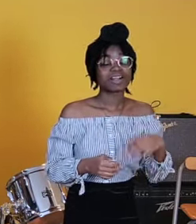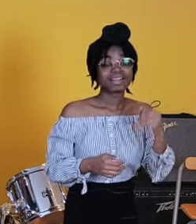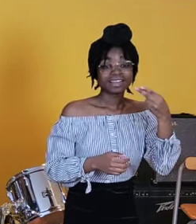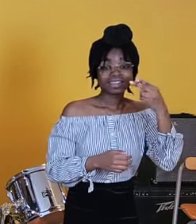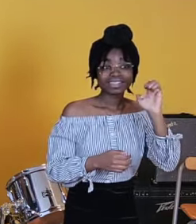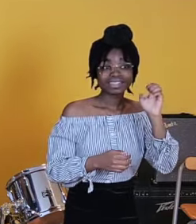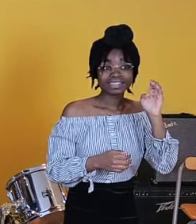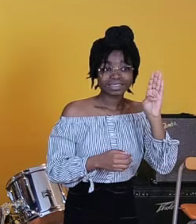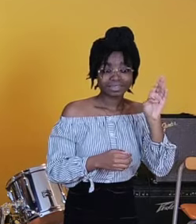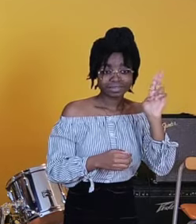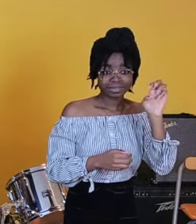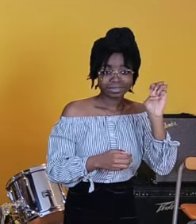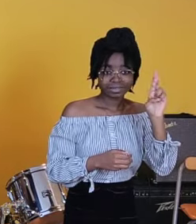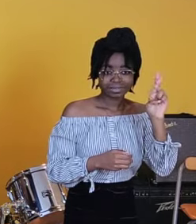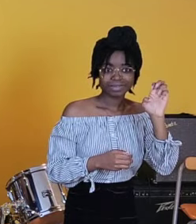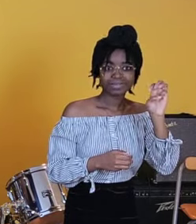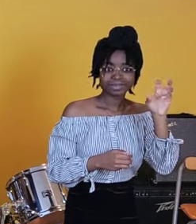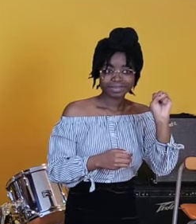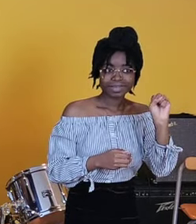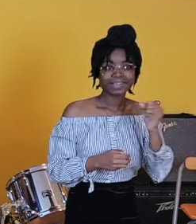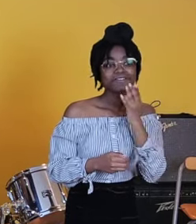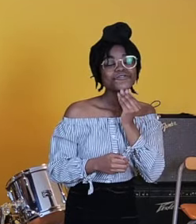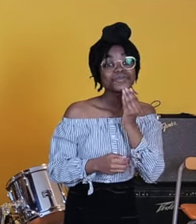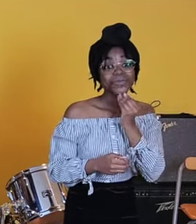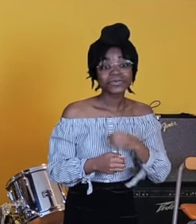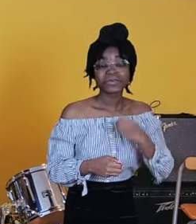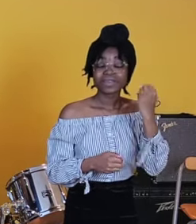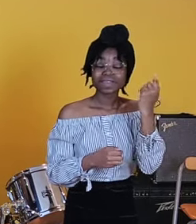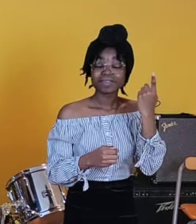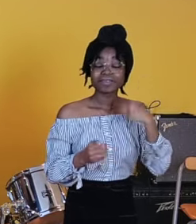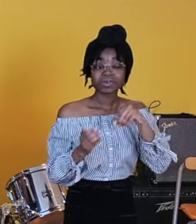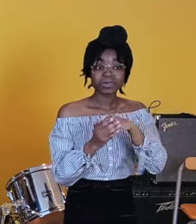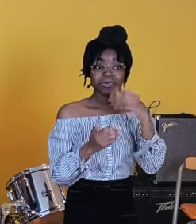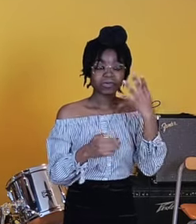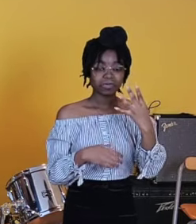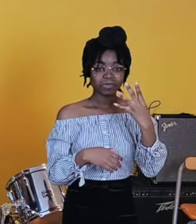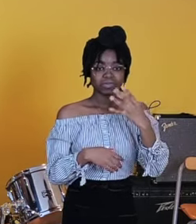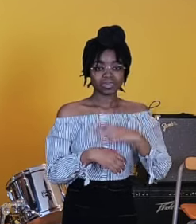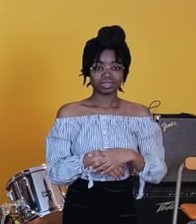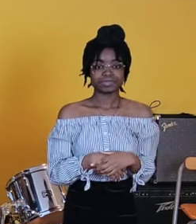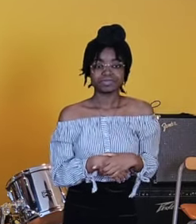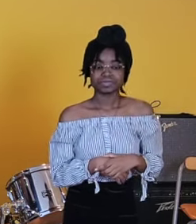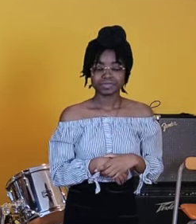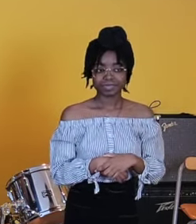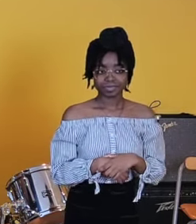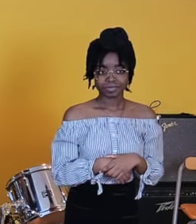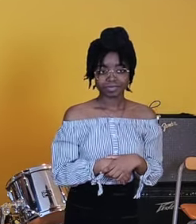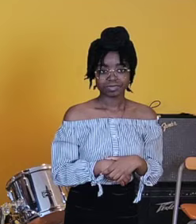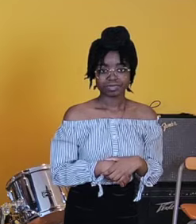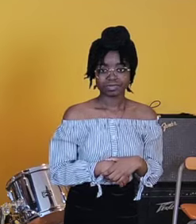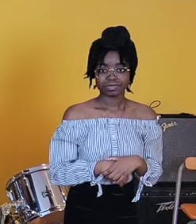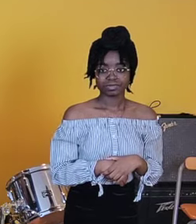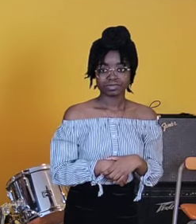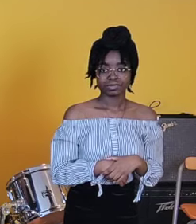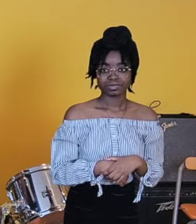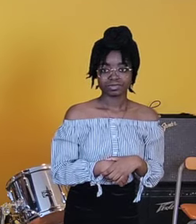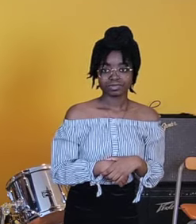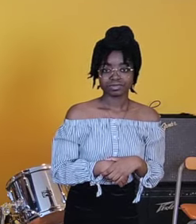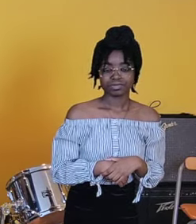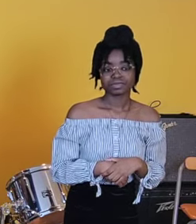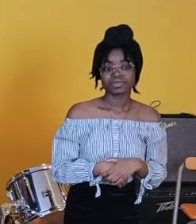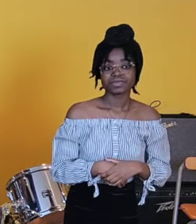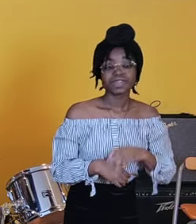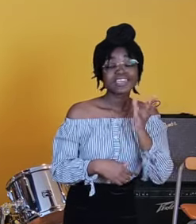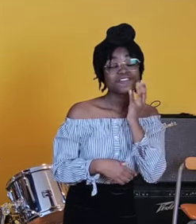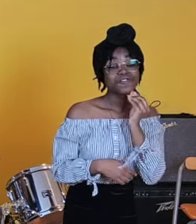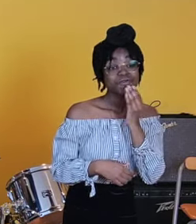Hebrews 11, verse 4. If you have your Bibles, please turn with me to Hebrews 11, verse 4.